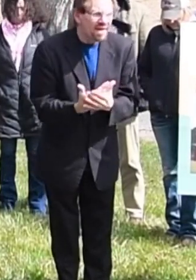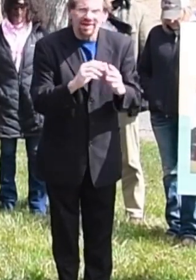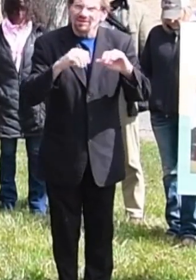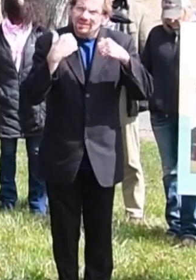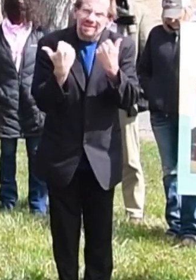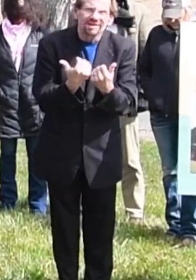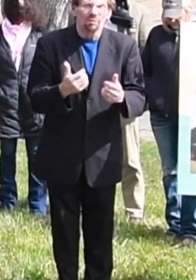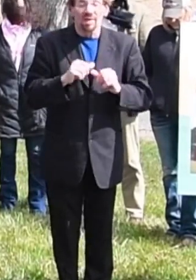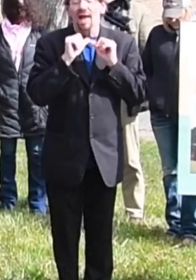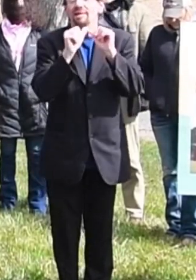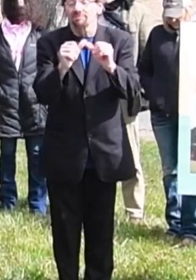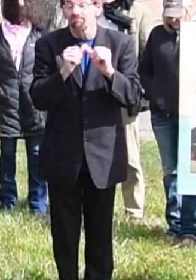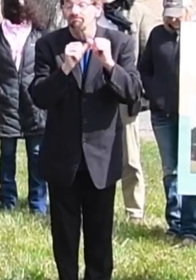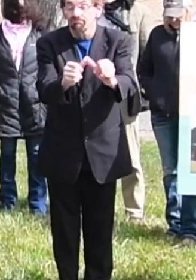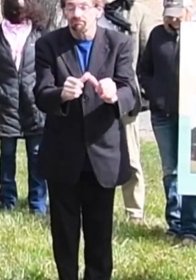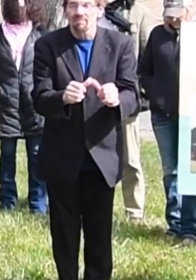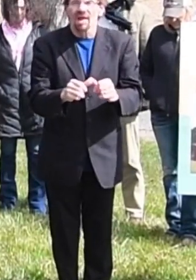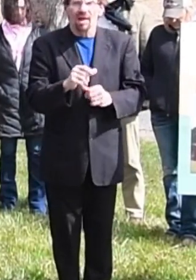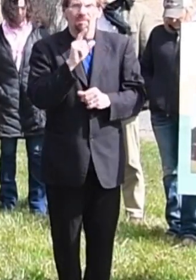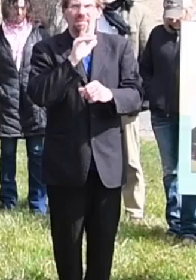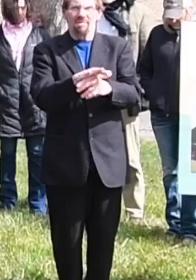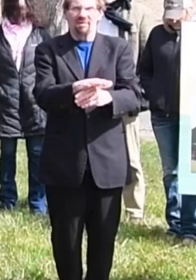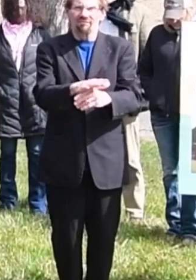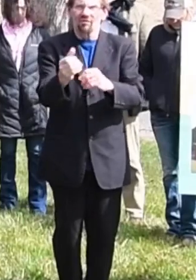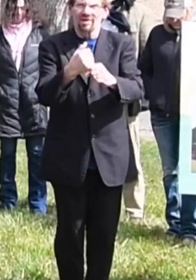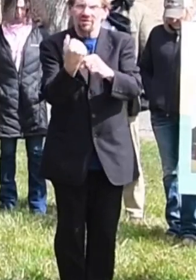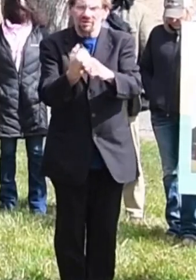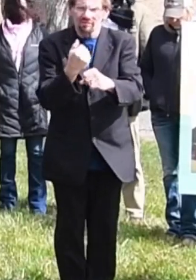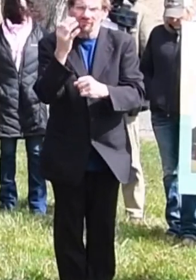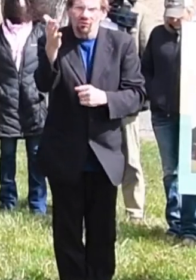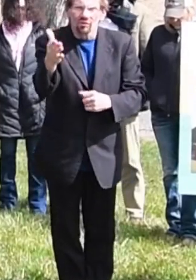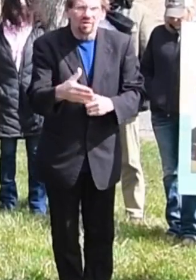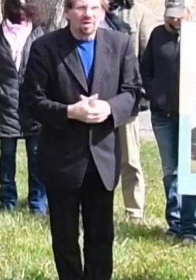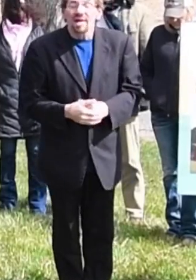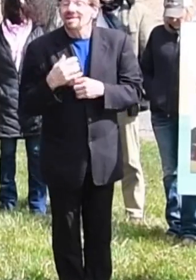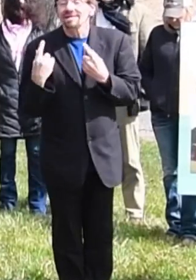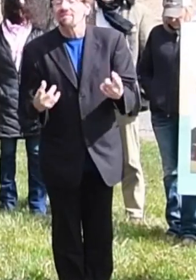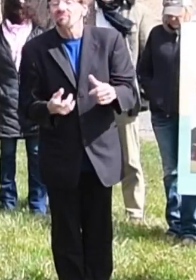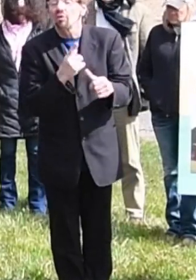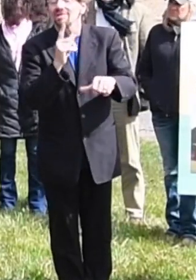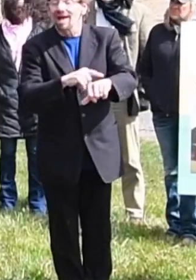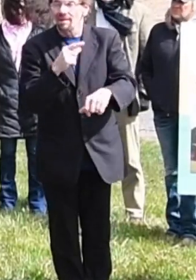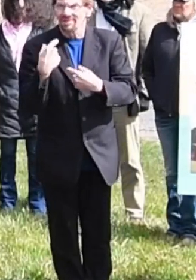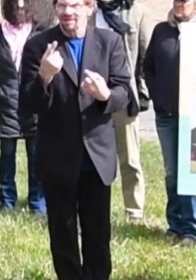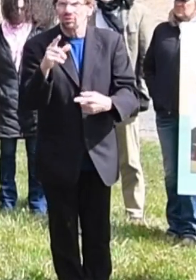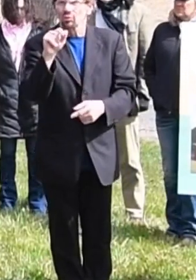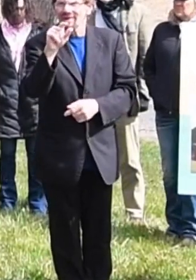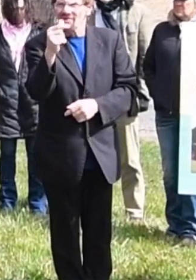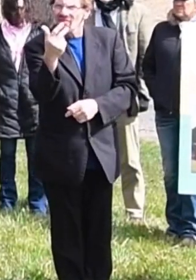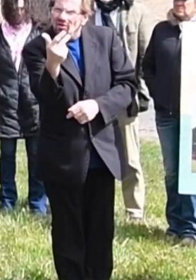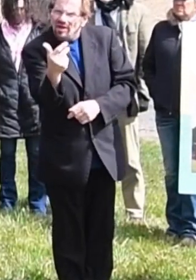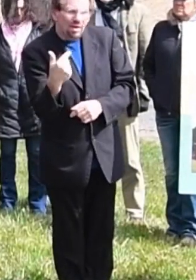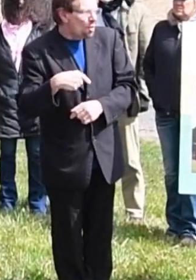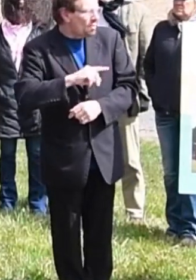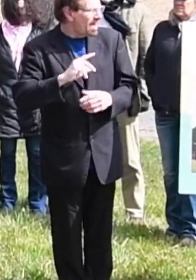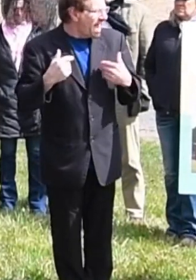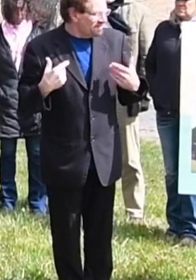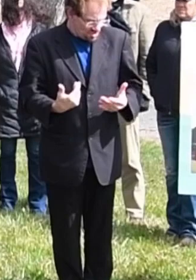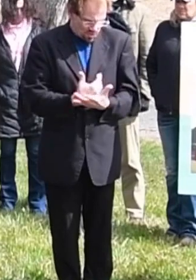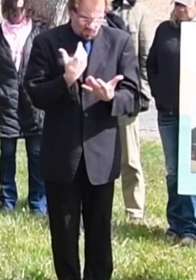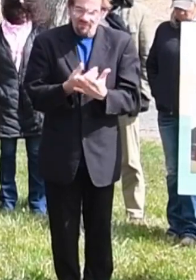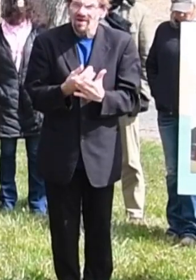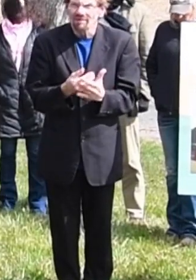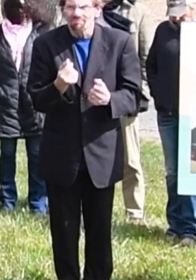for years to come. For the first time since 2013, we will infuse new funding into